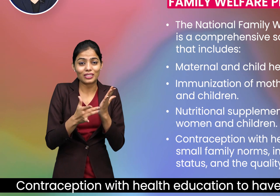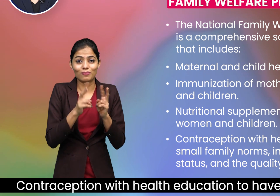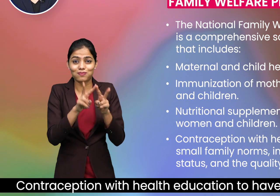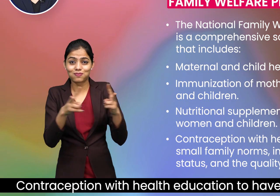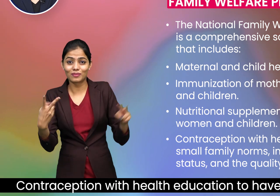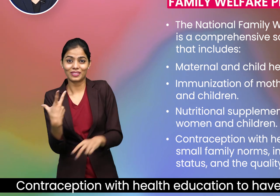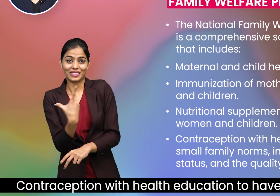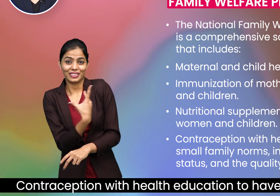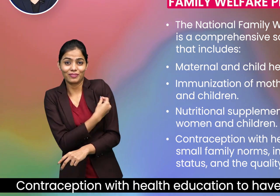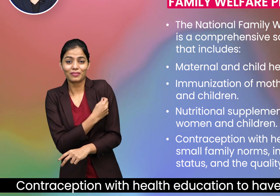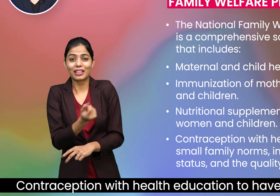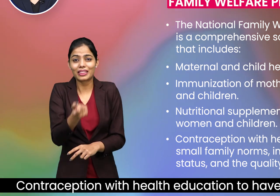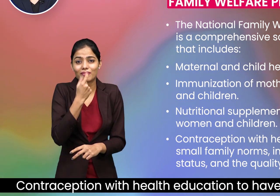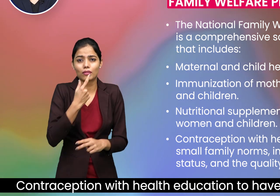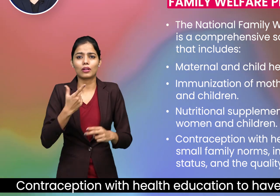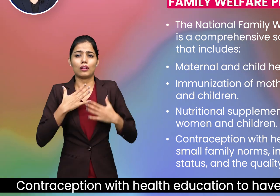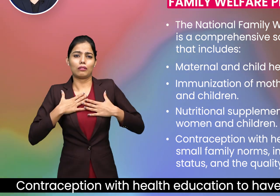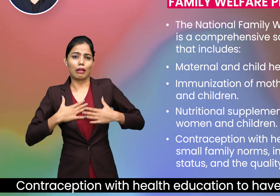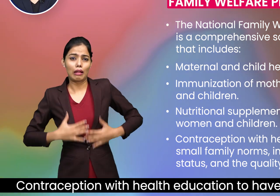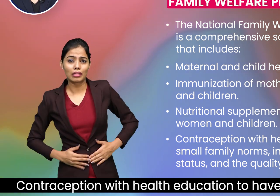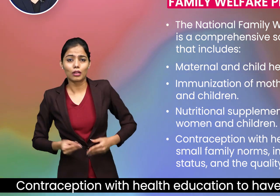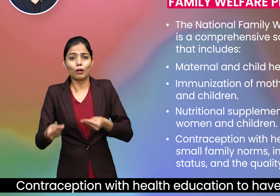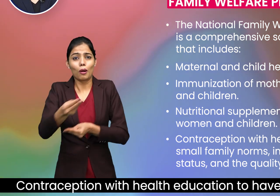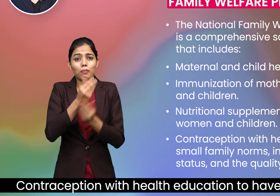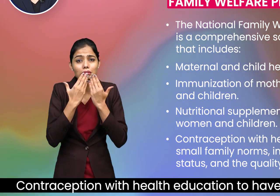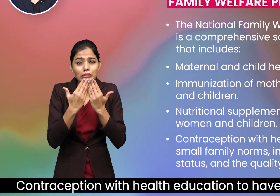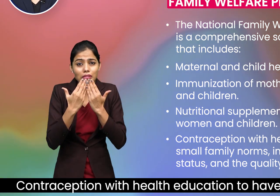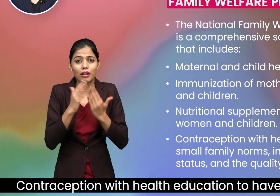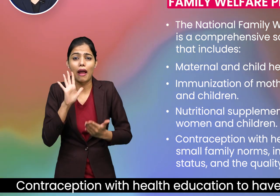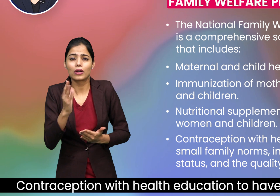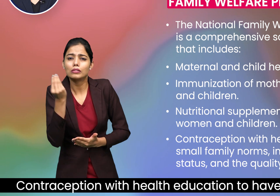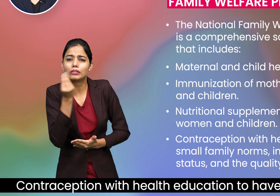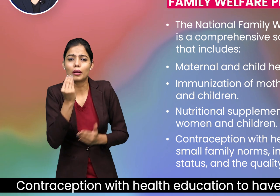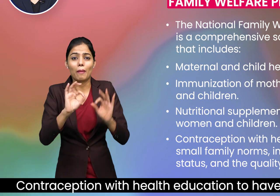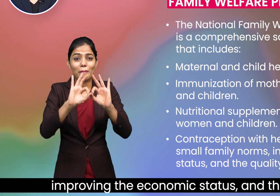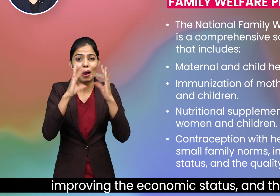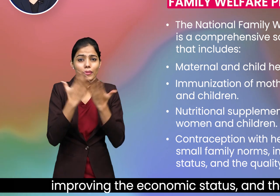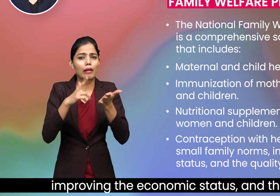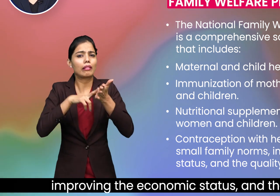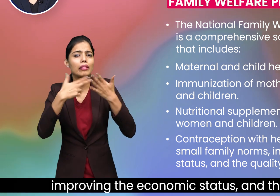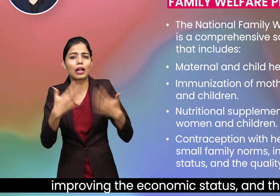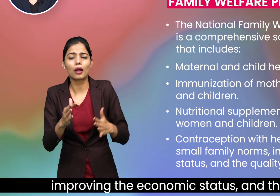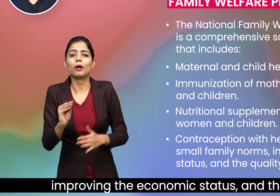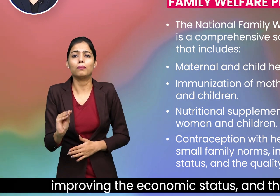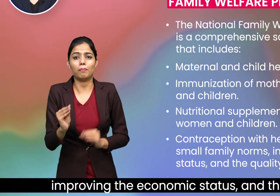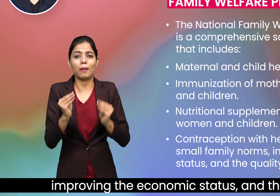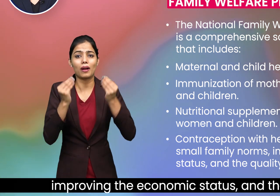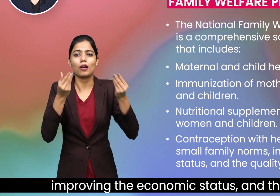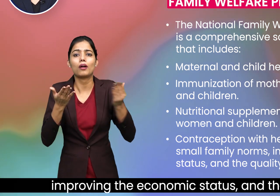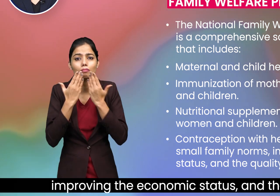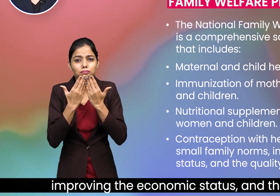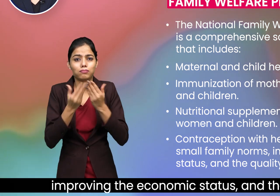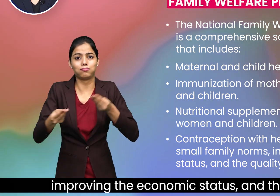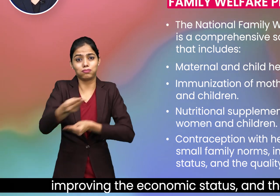contraception with health education, to have a small family norms, improving the economic